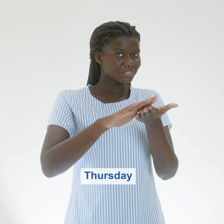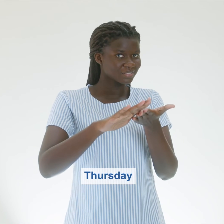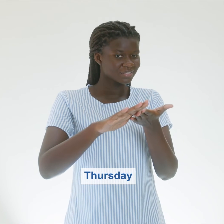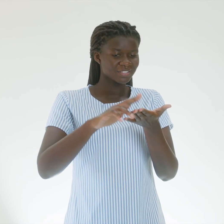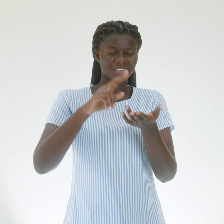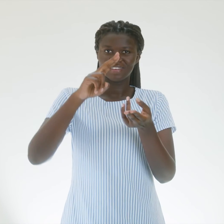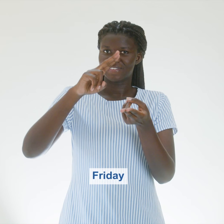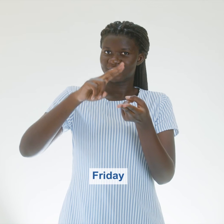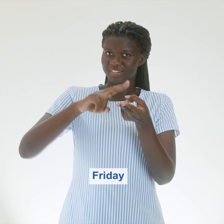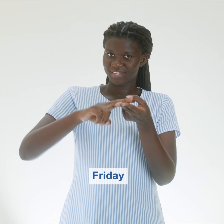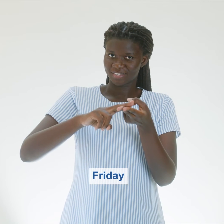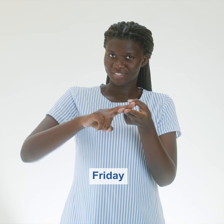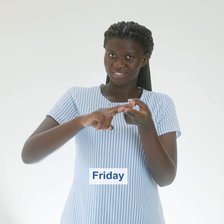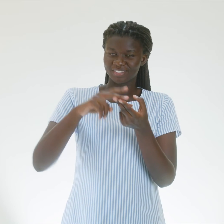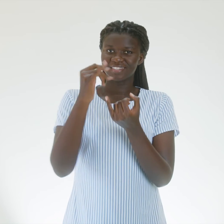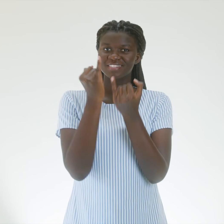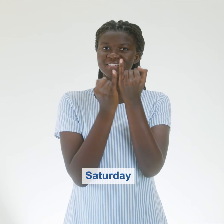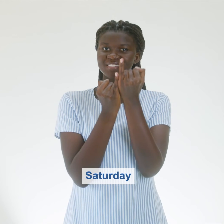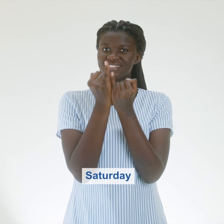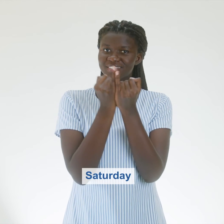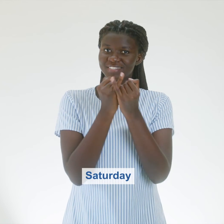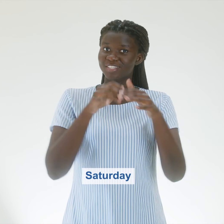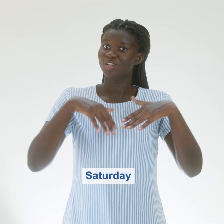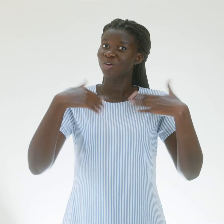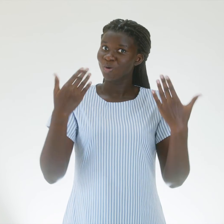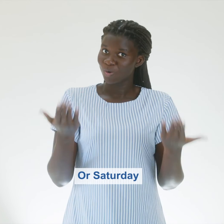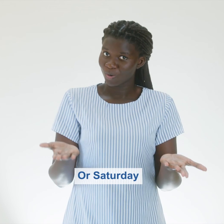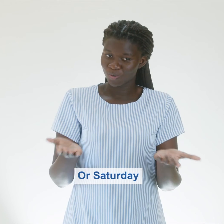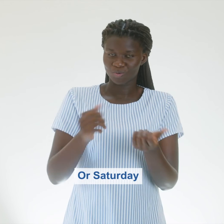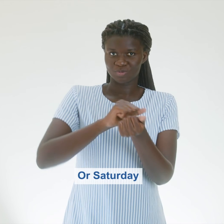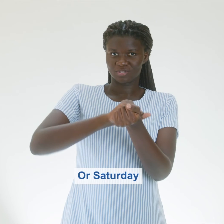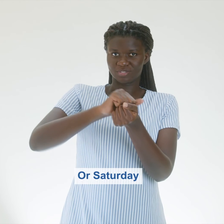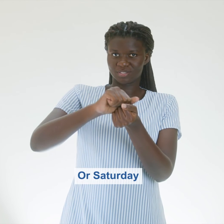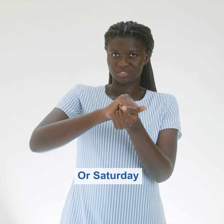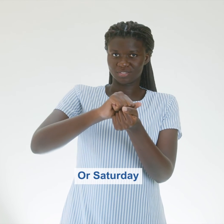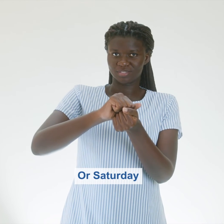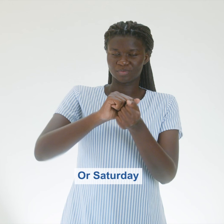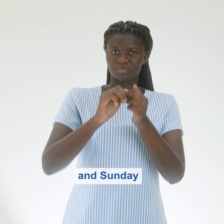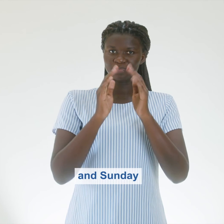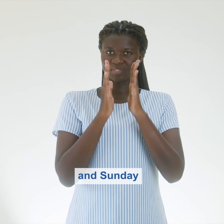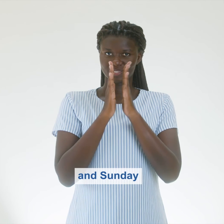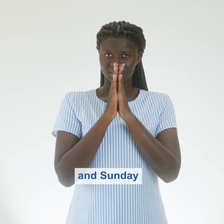Thursday, Friday, Saturday, or Saturday and